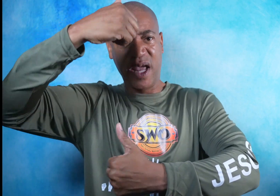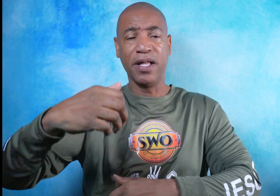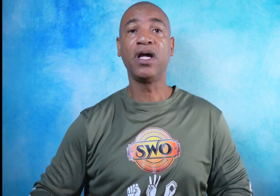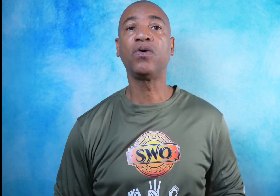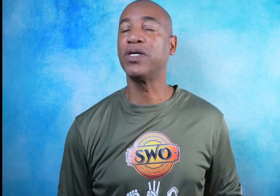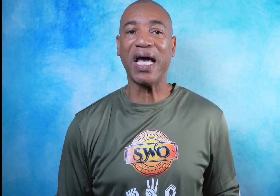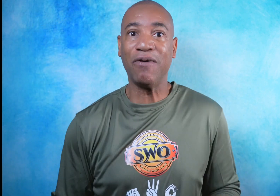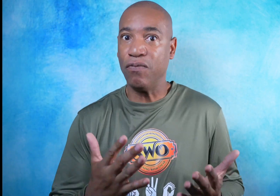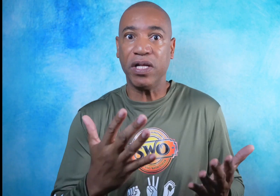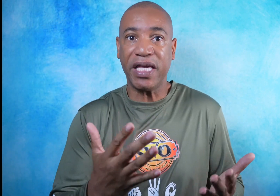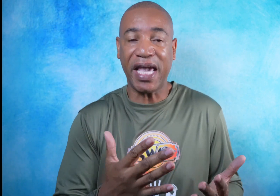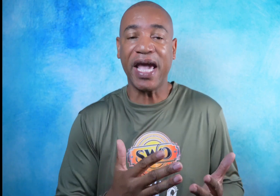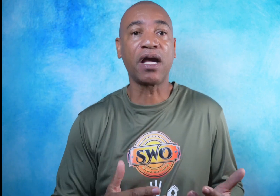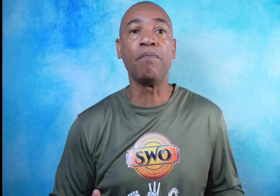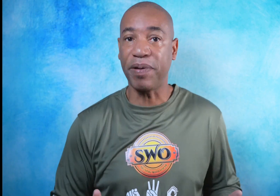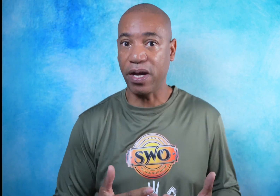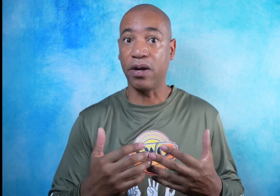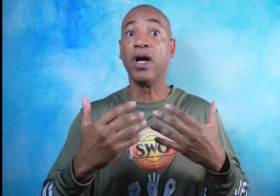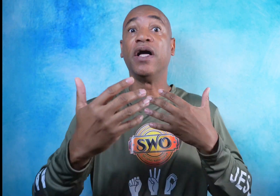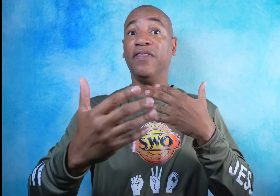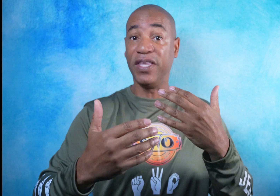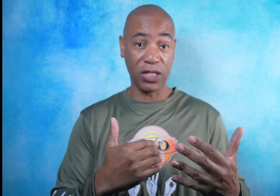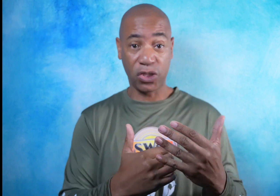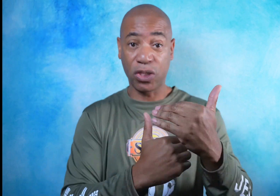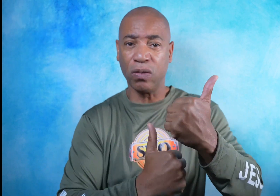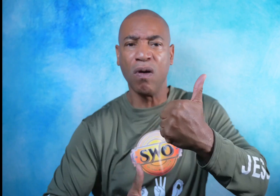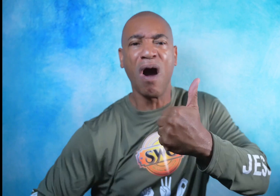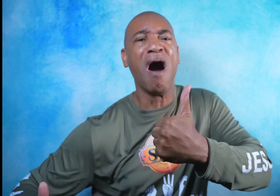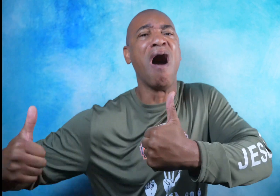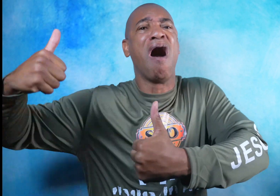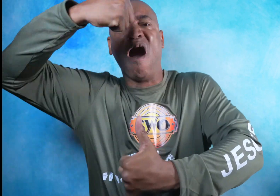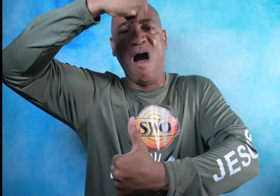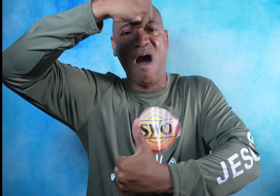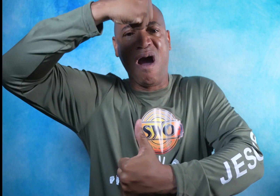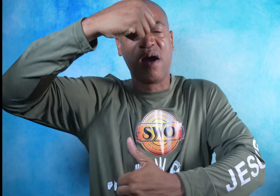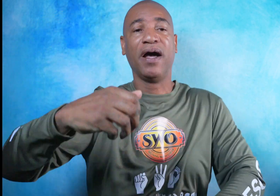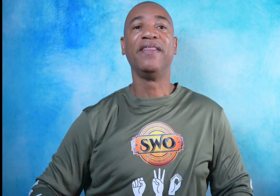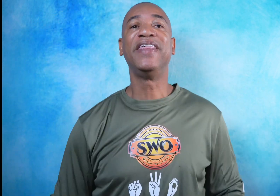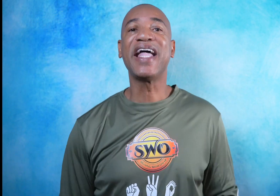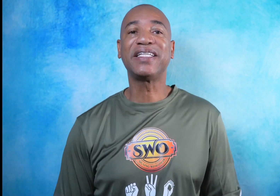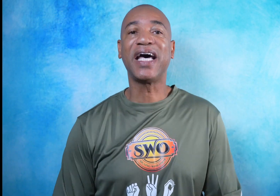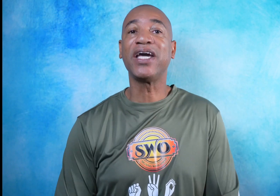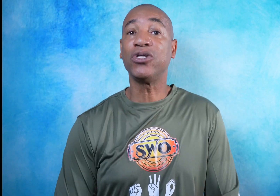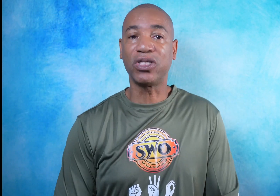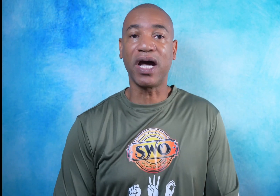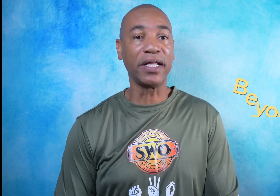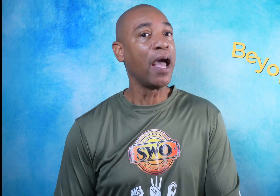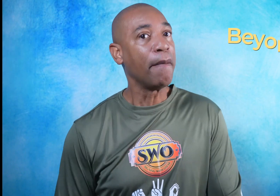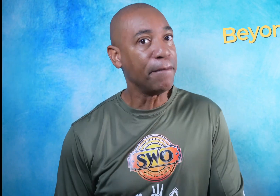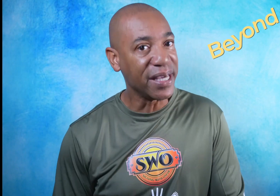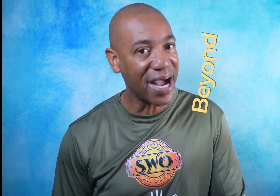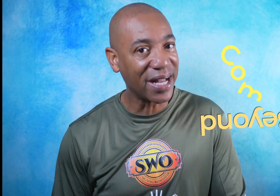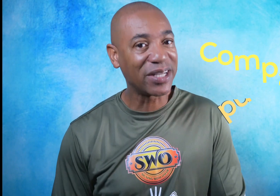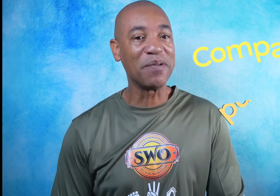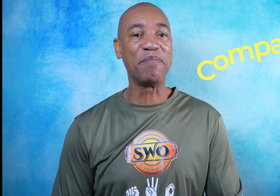In other words, I really can't compare these two. That is how you sign beyond